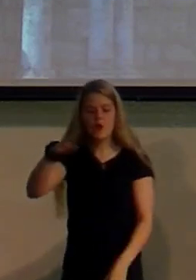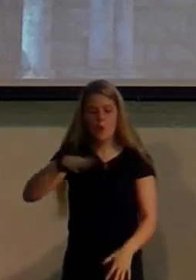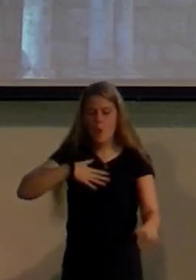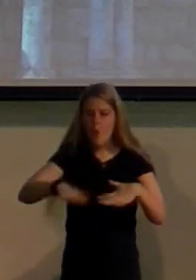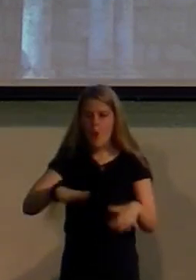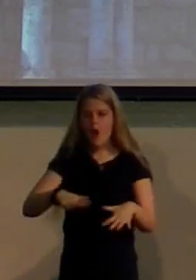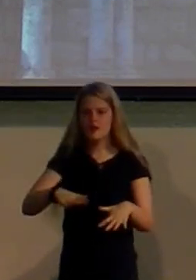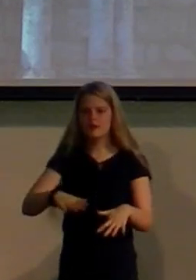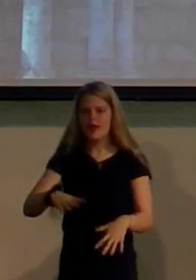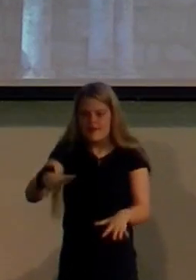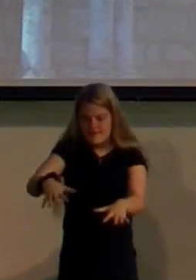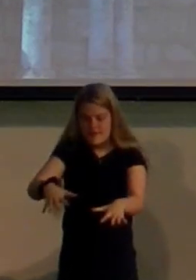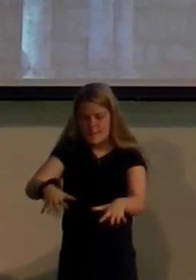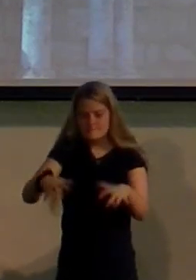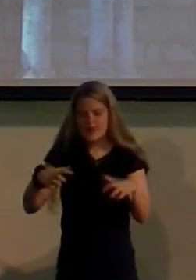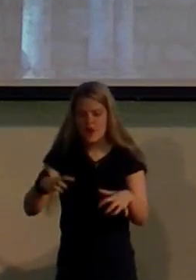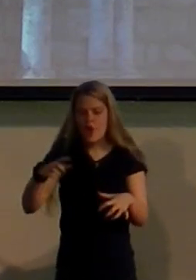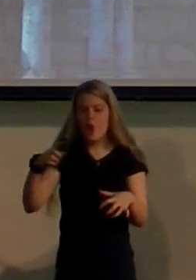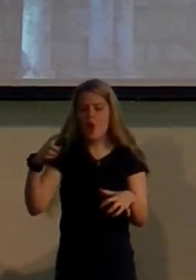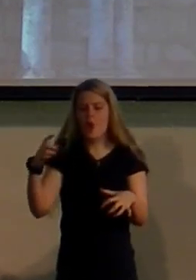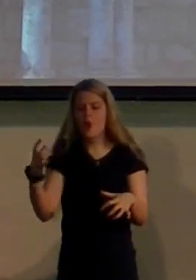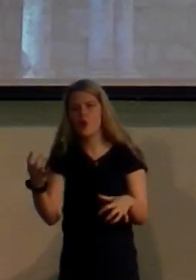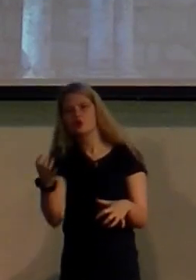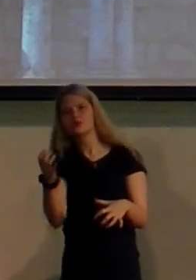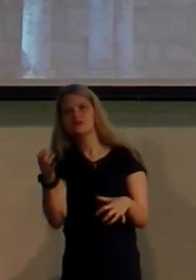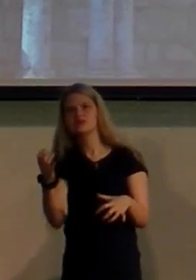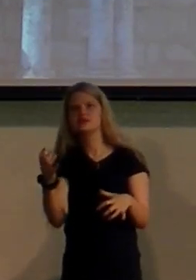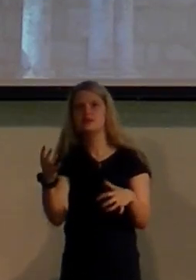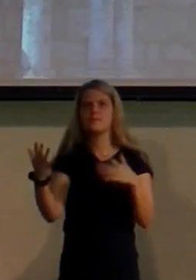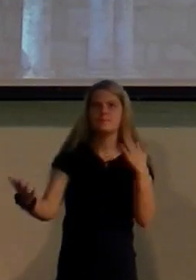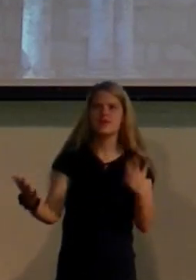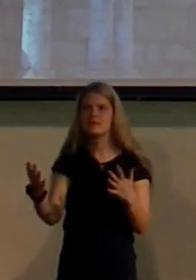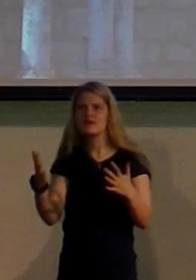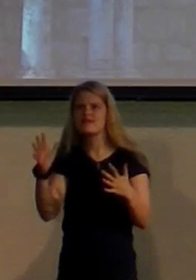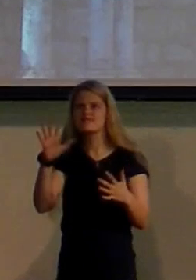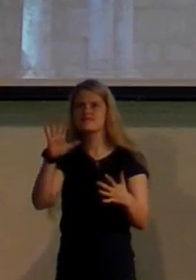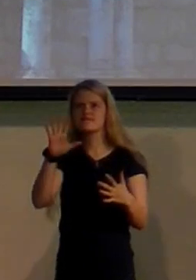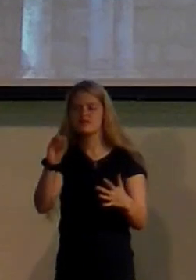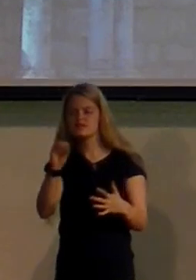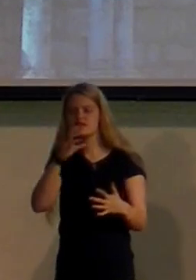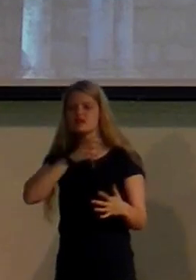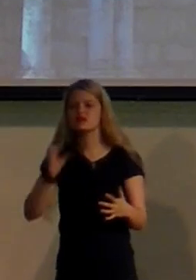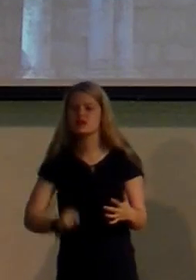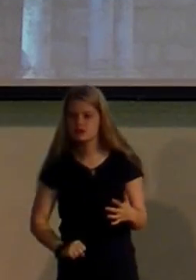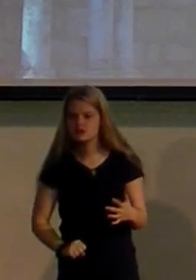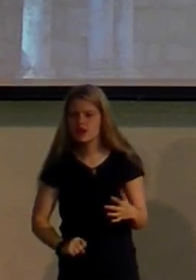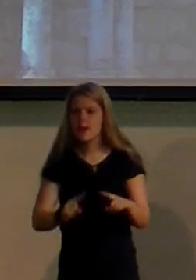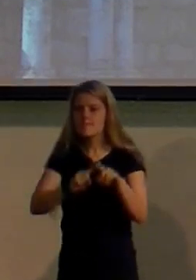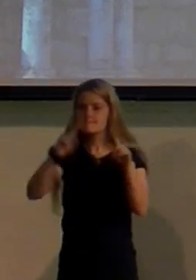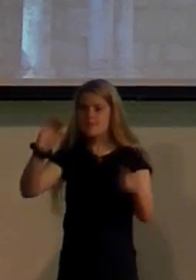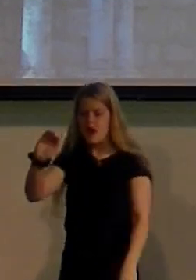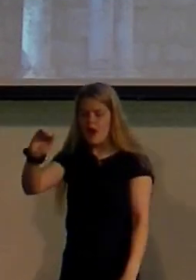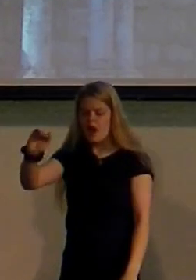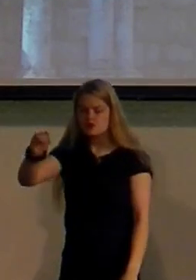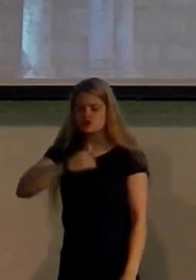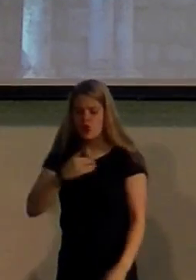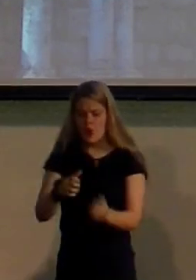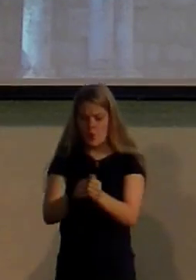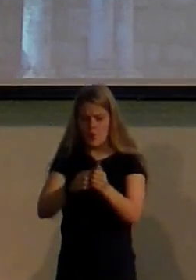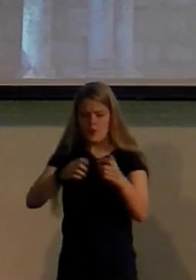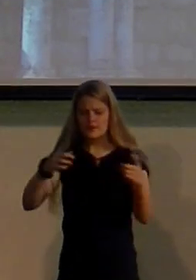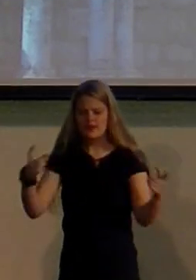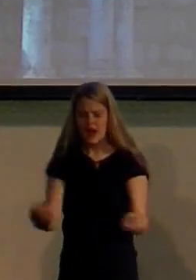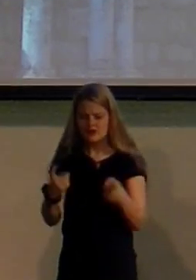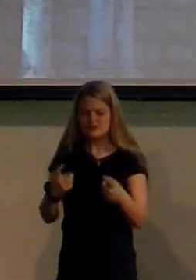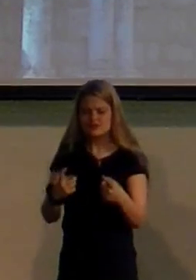that paralyzed state will only last for maybe 50 years. But a soul without sin lasts for all eternity.